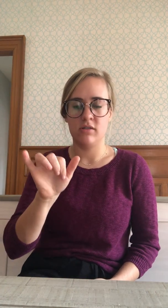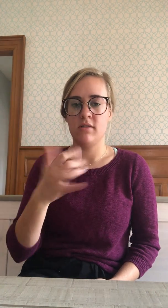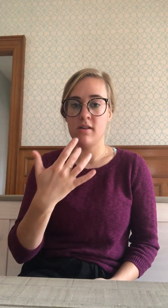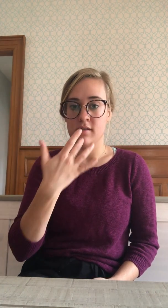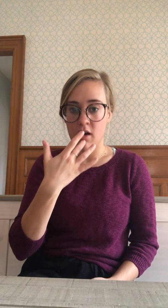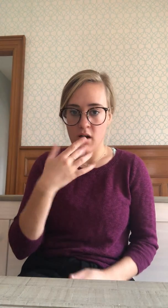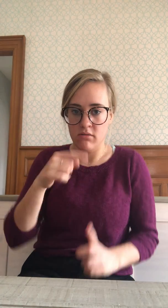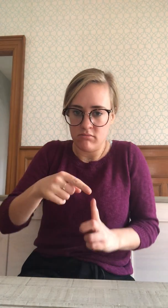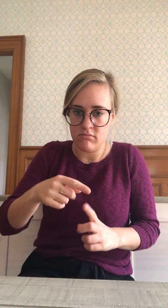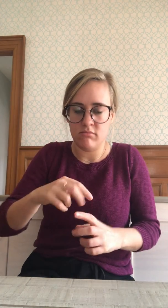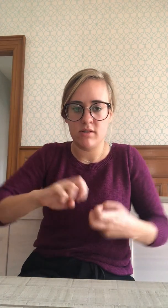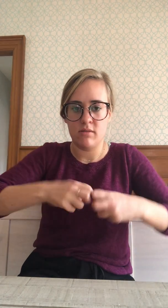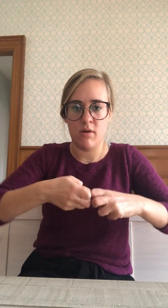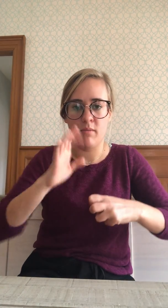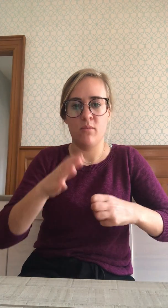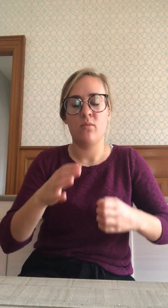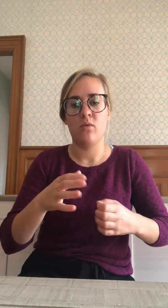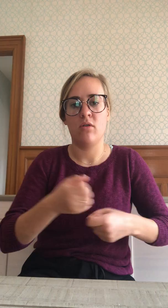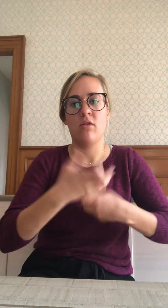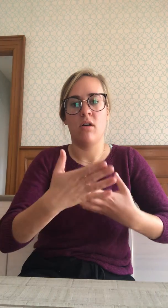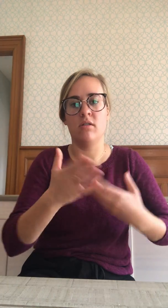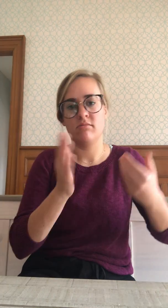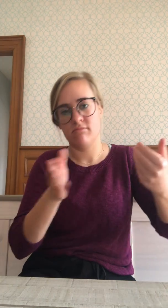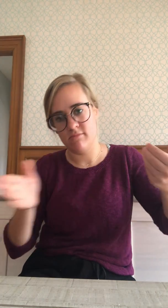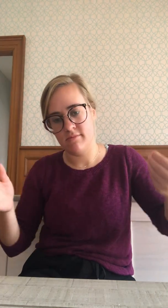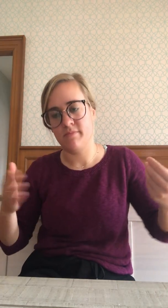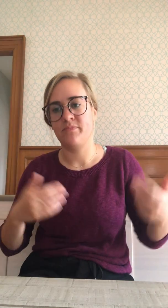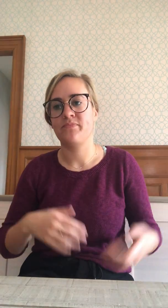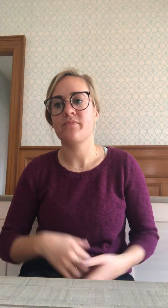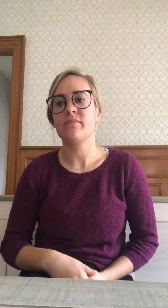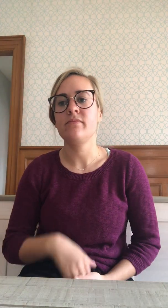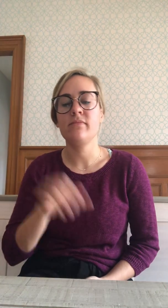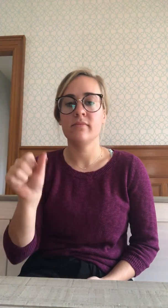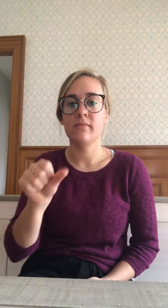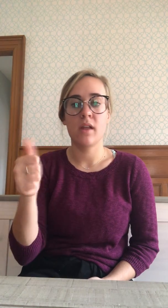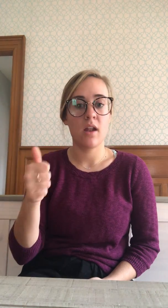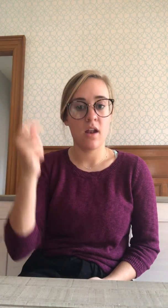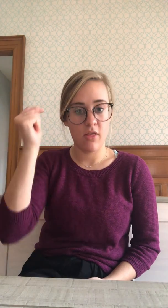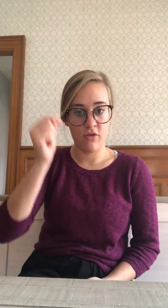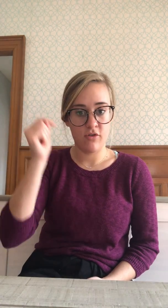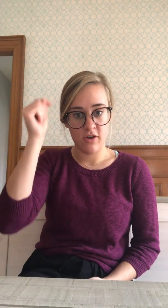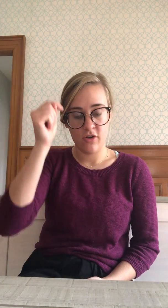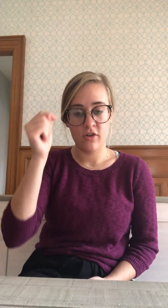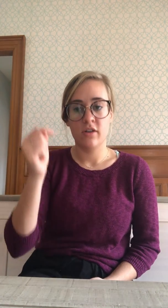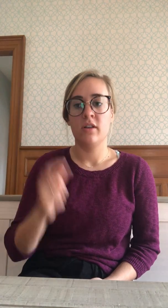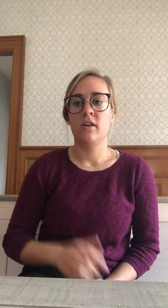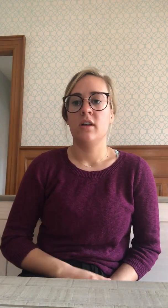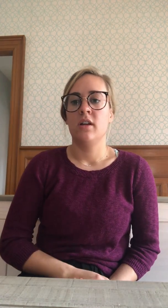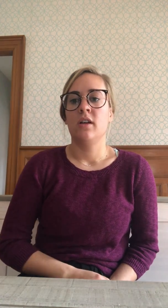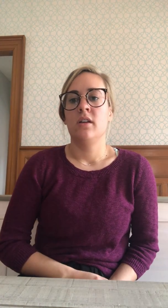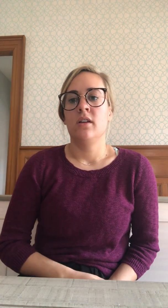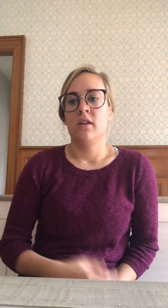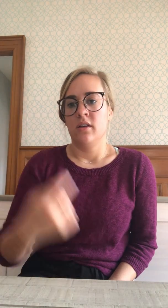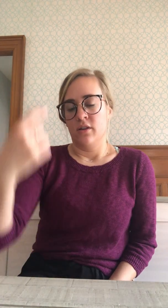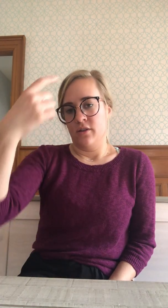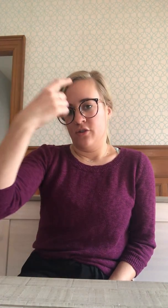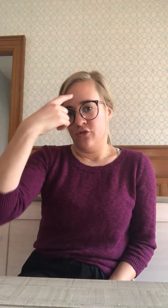the other downstream effects. Another theory is that neurogenic hypotonia could cause a lack